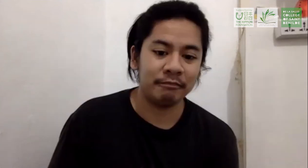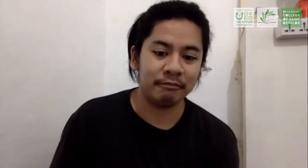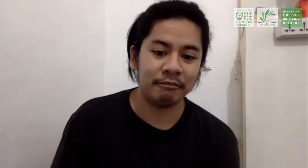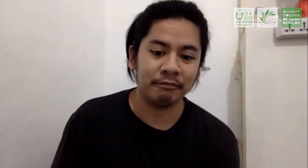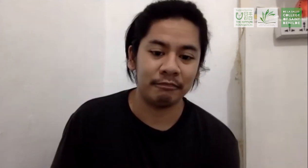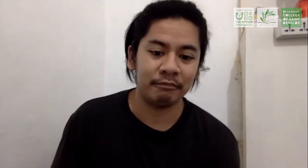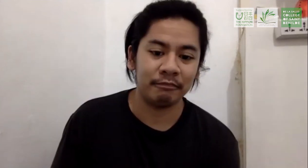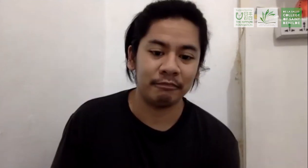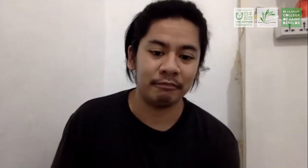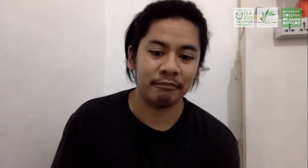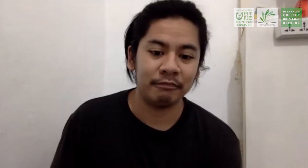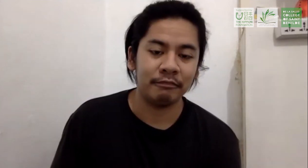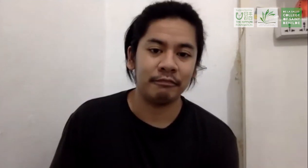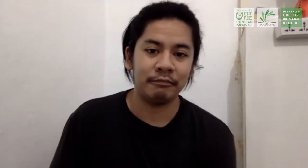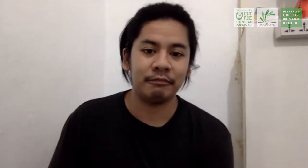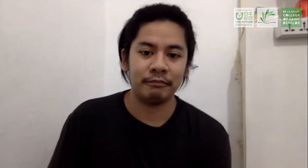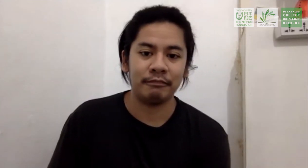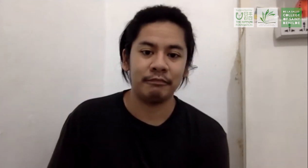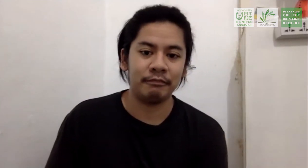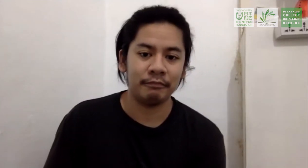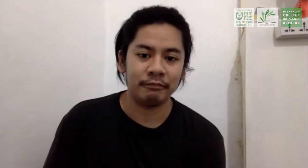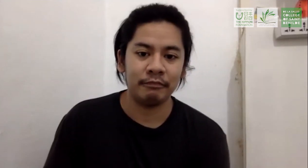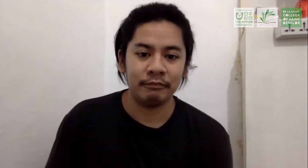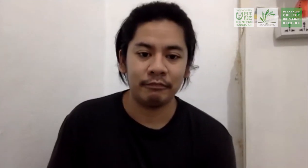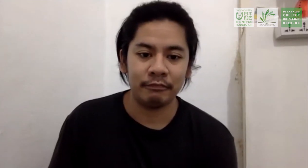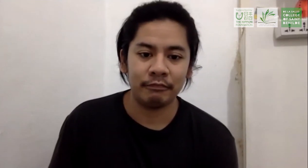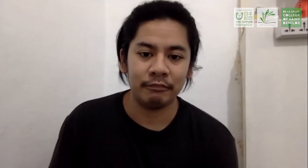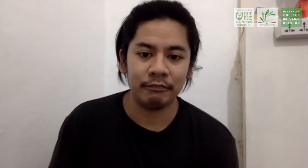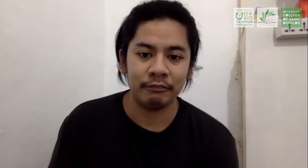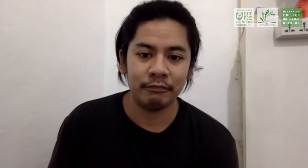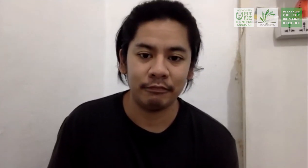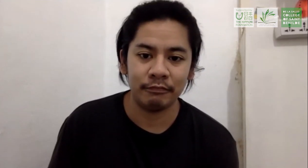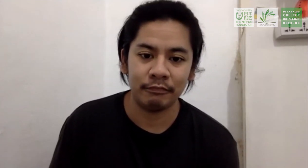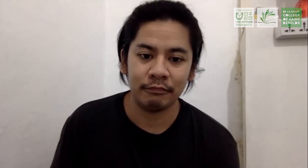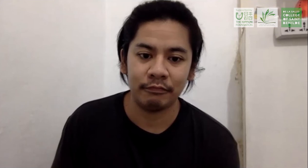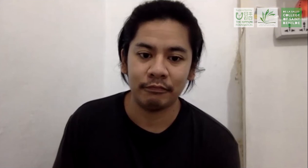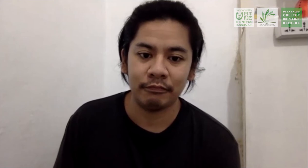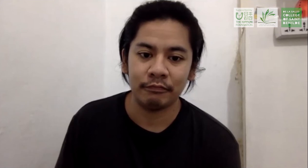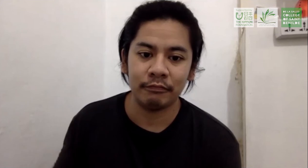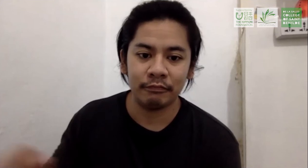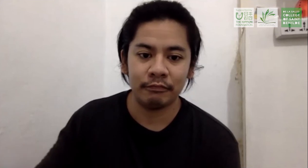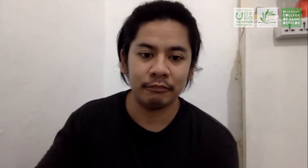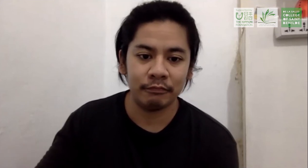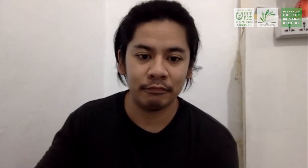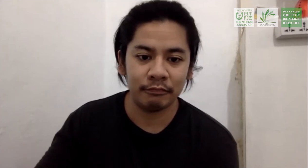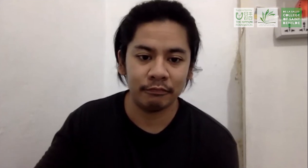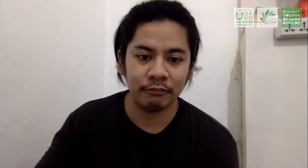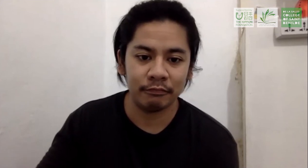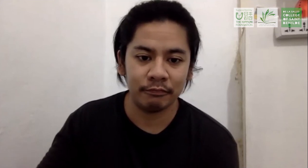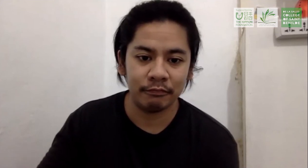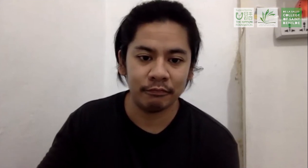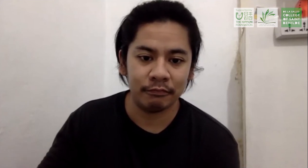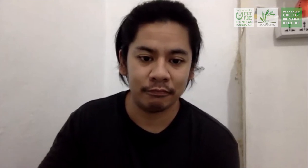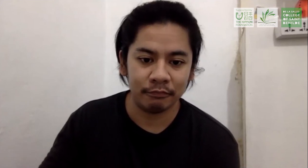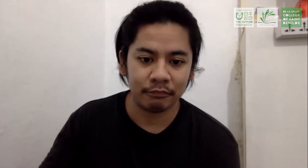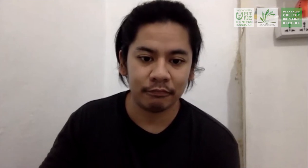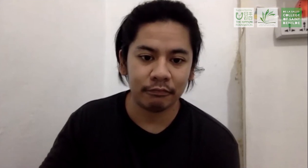But No, I mean, yeah, yeah. we just use Sorry, Google Form. Yeah, so anything is fine with me. Do you know this sign